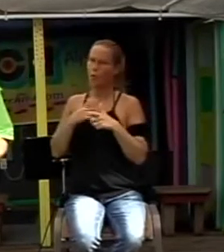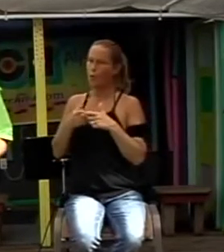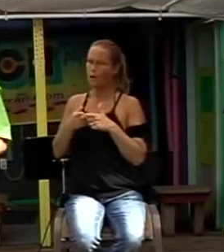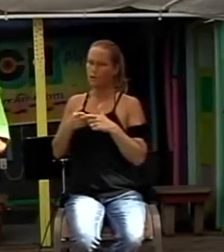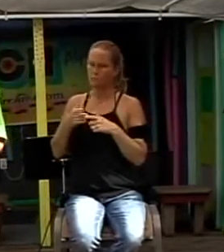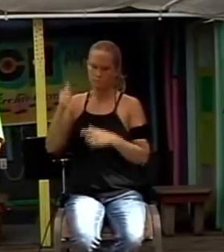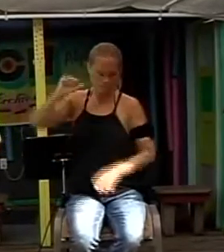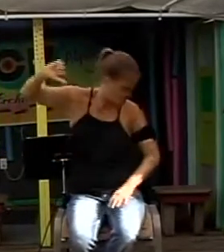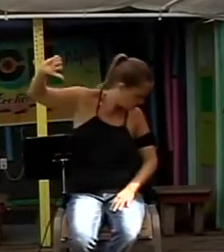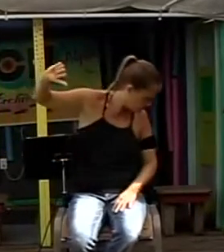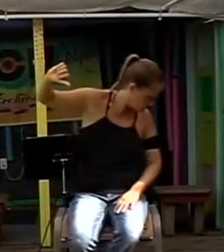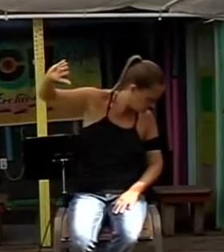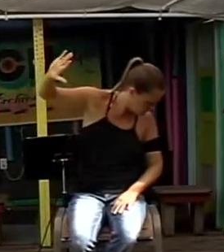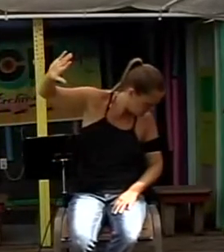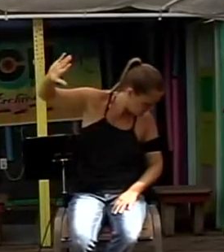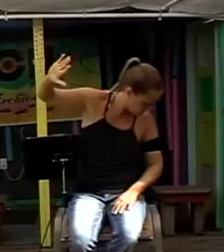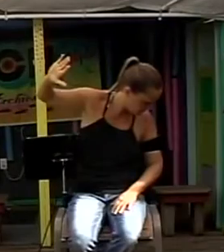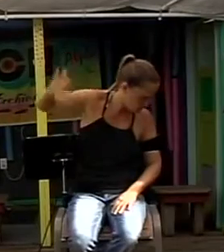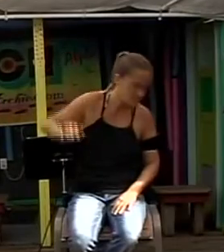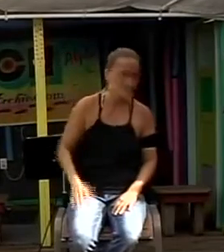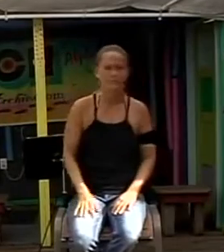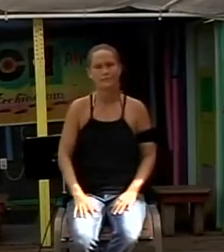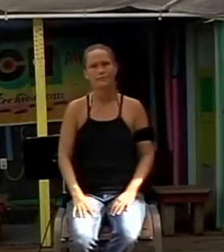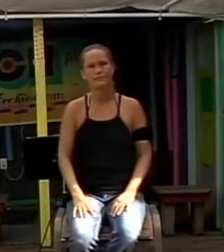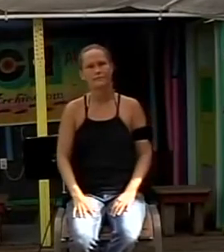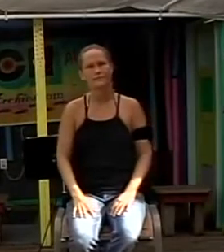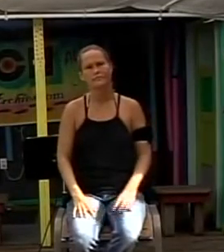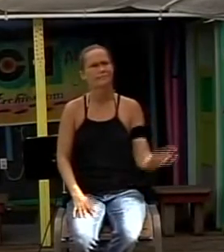Spirit. Don't sit there and,